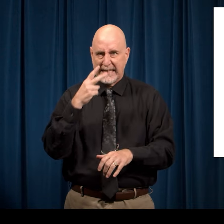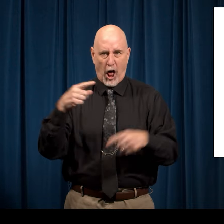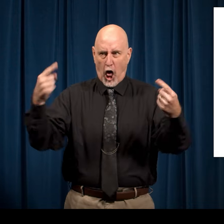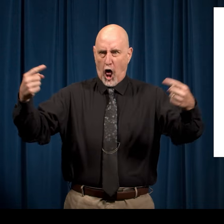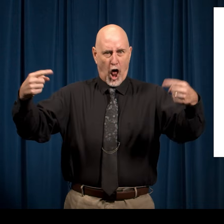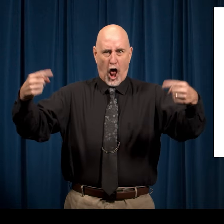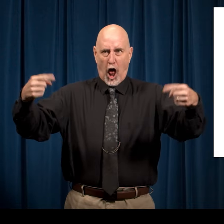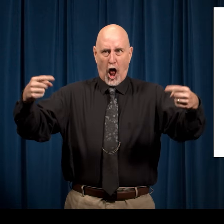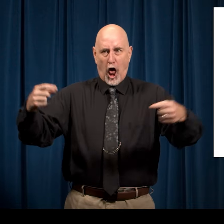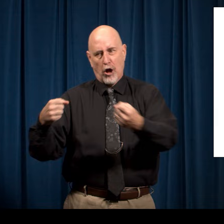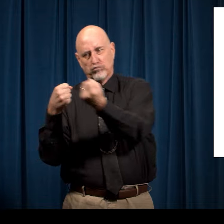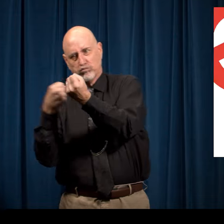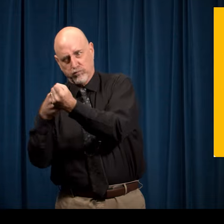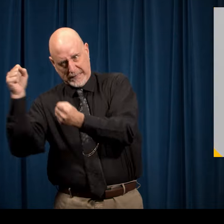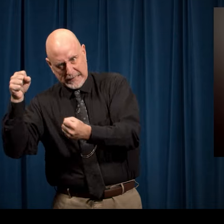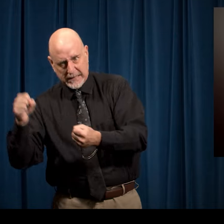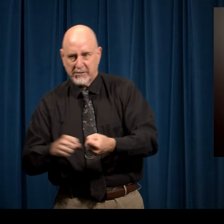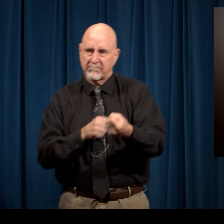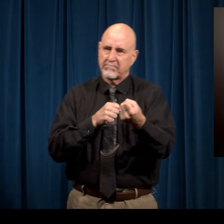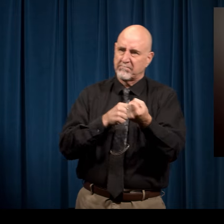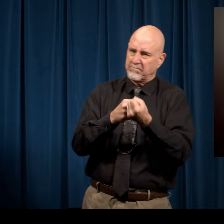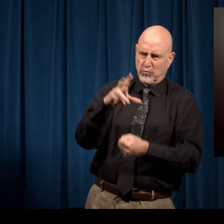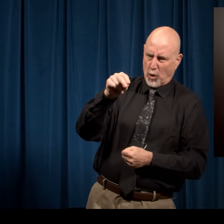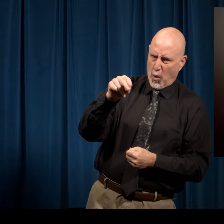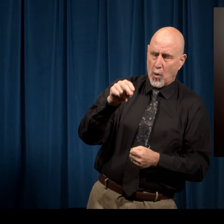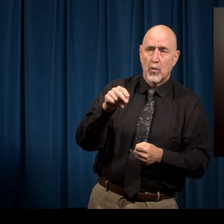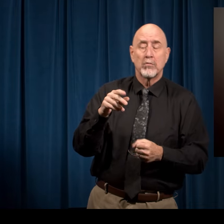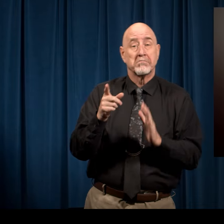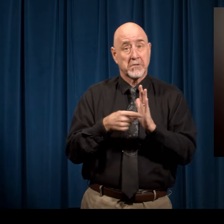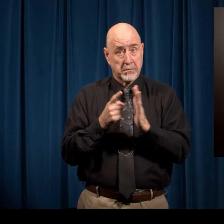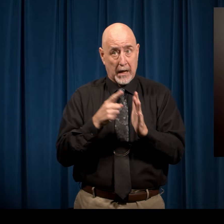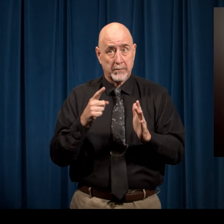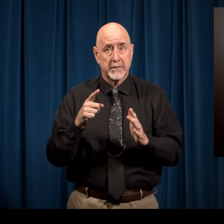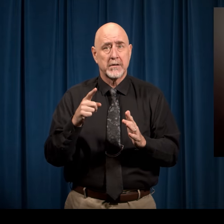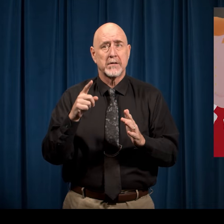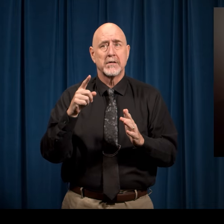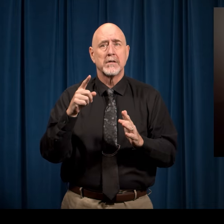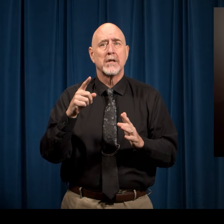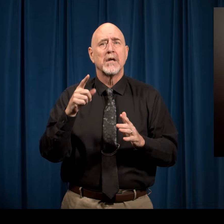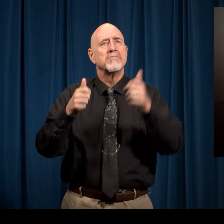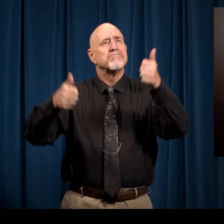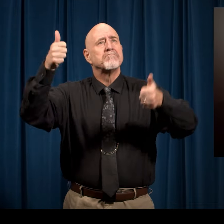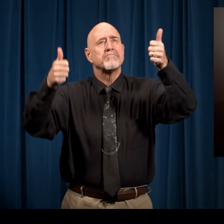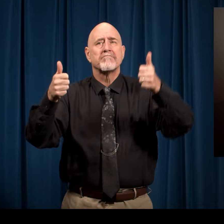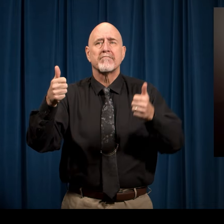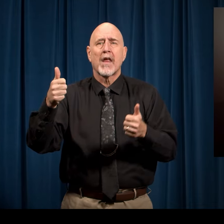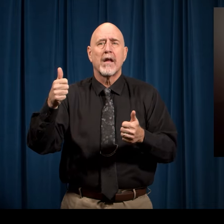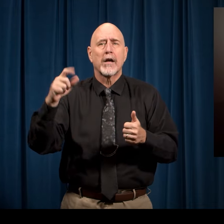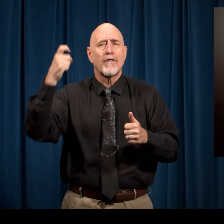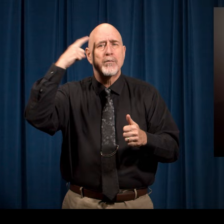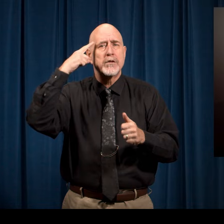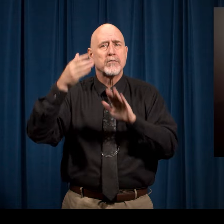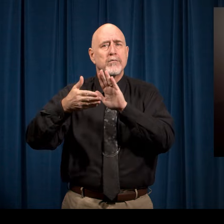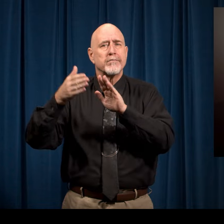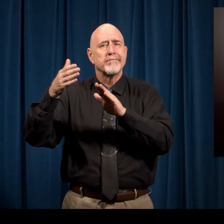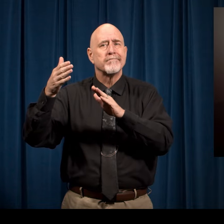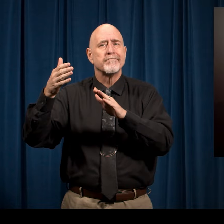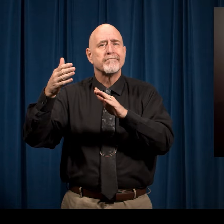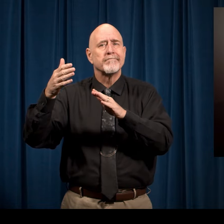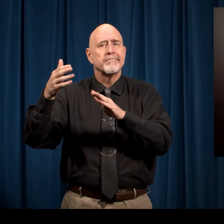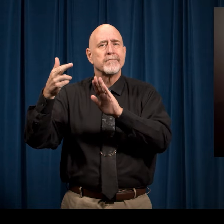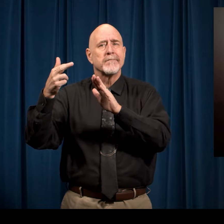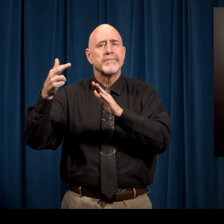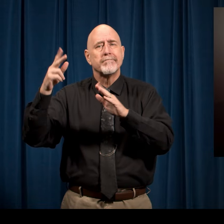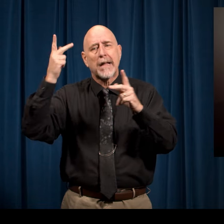people vehemently arguing for and against this question. Sometimes secular rulers and politicians have even